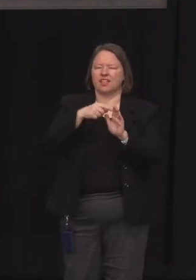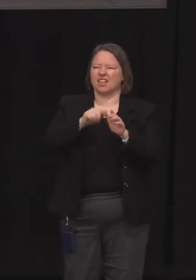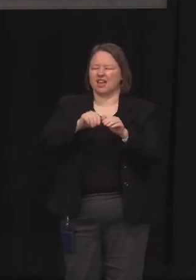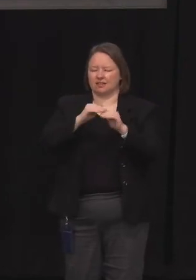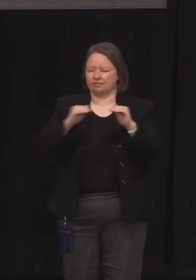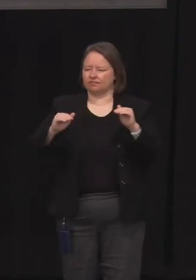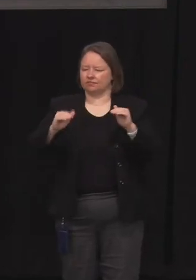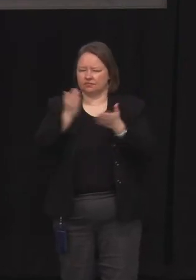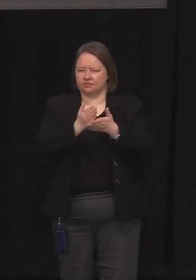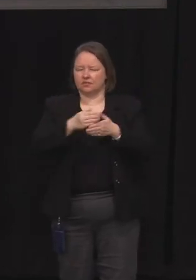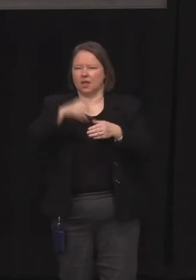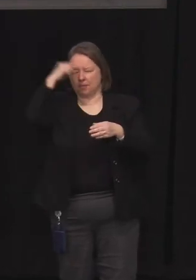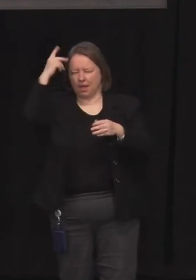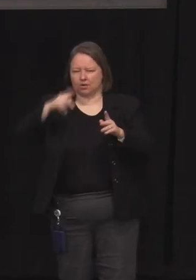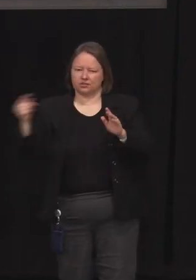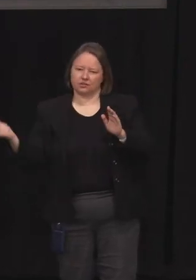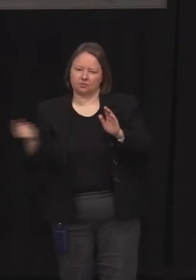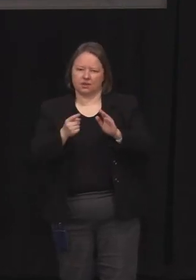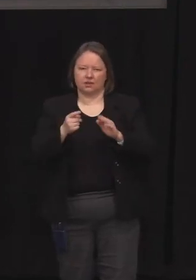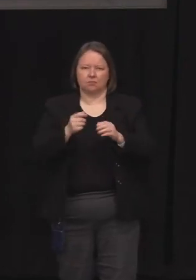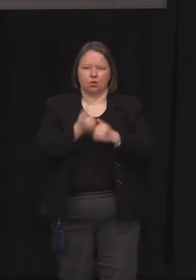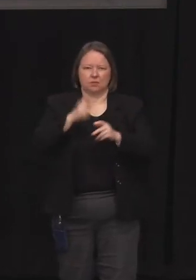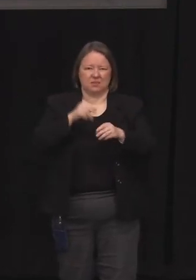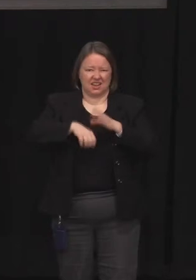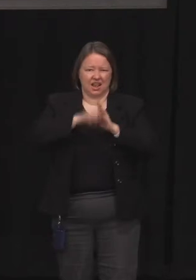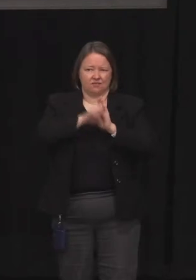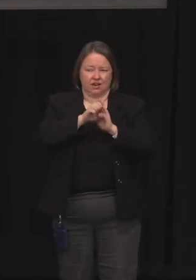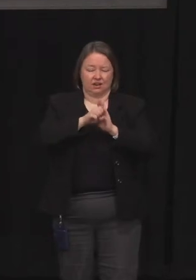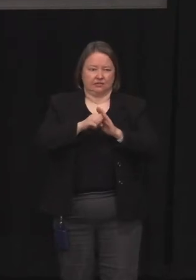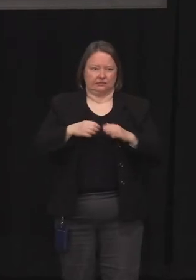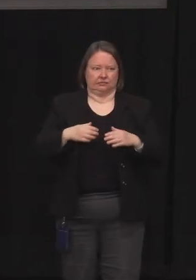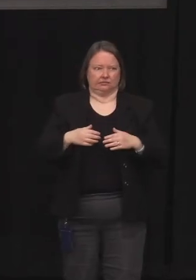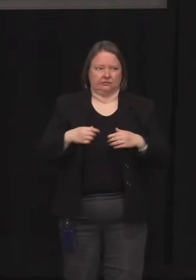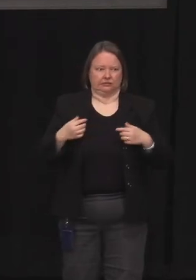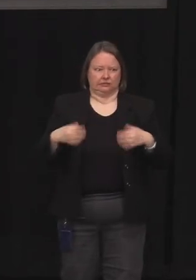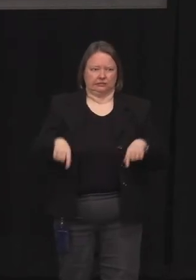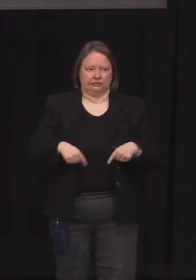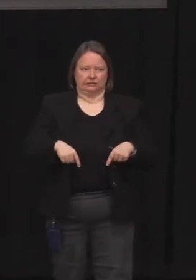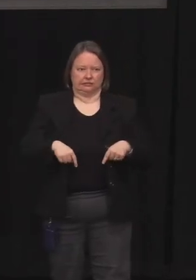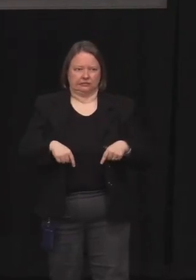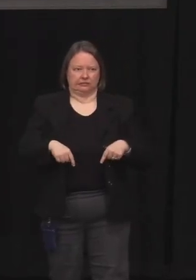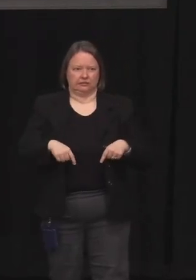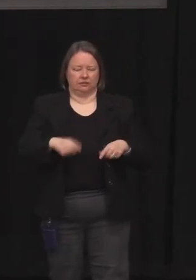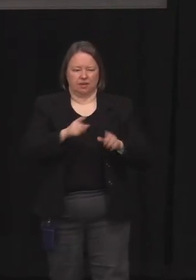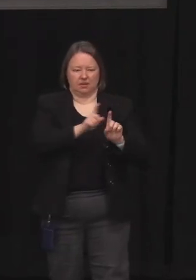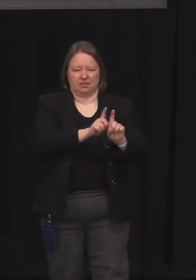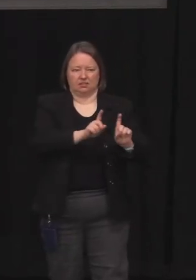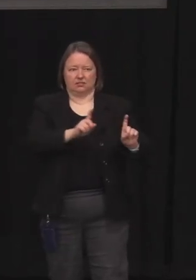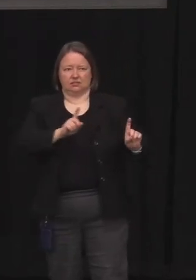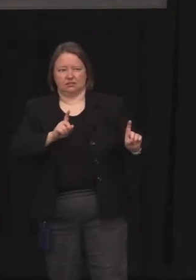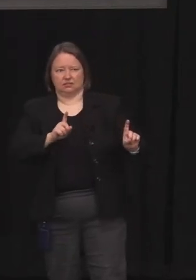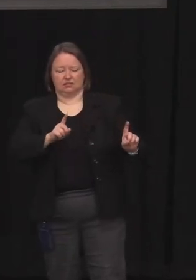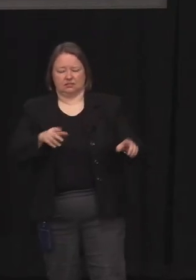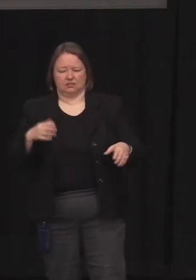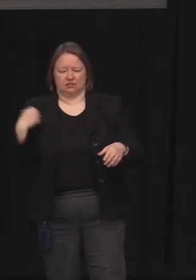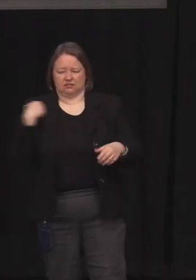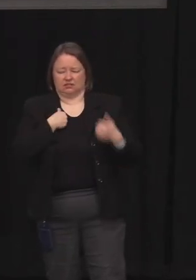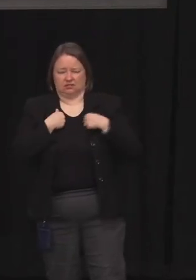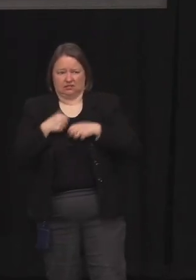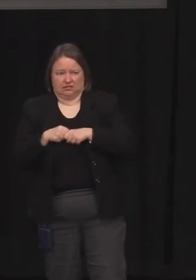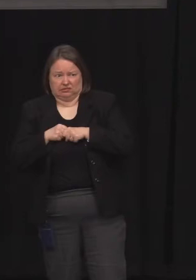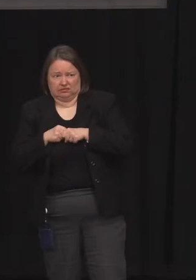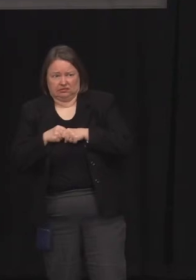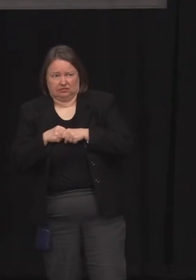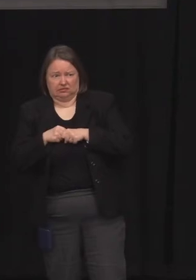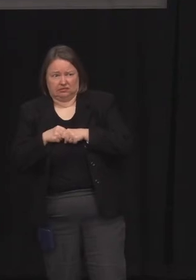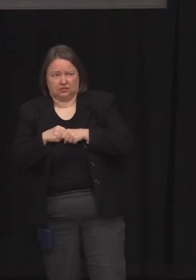in. Most people would get nervous and maybe move away a little or hold on to tighter to any belongings they have. Is